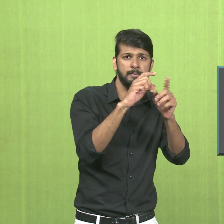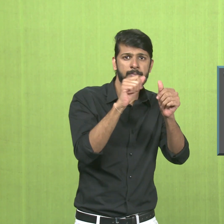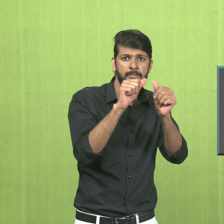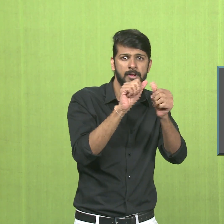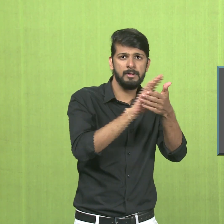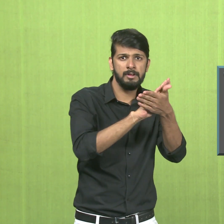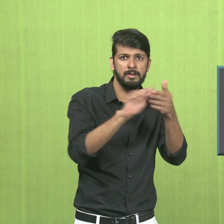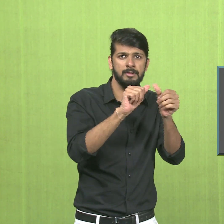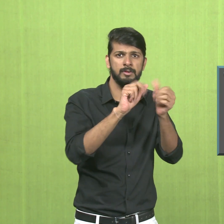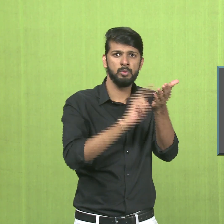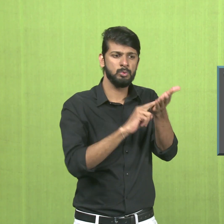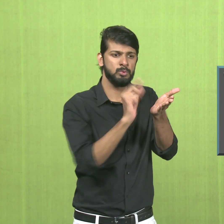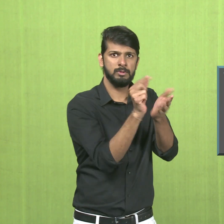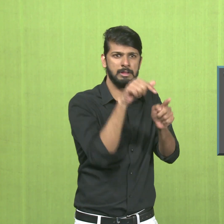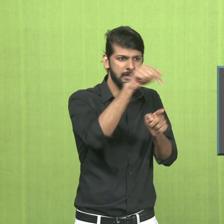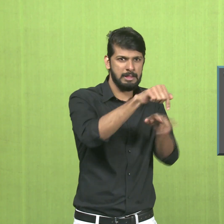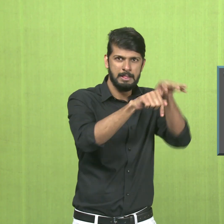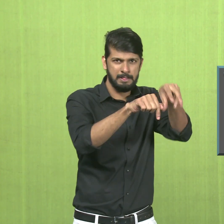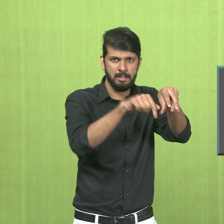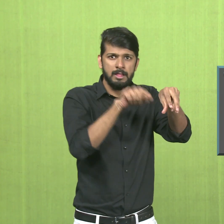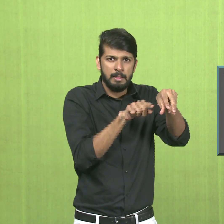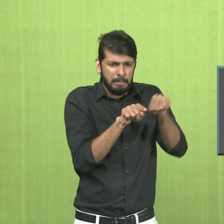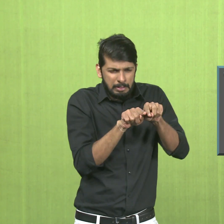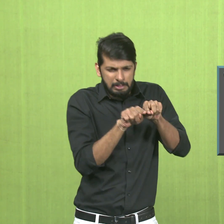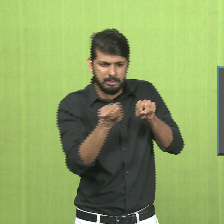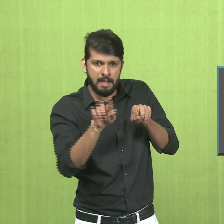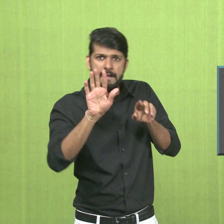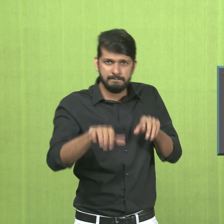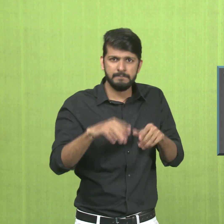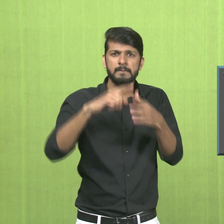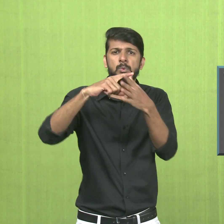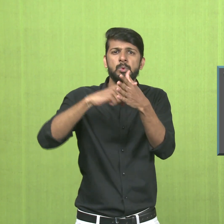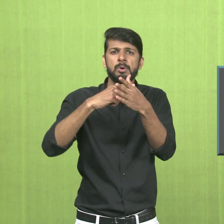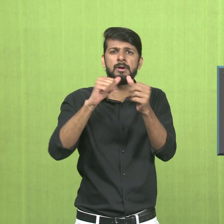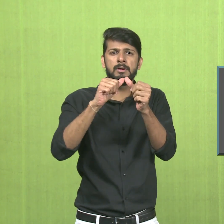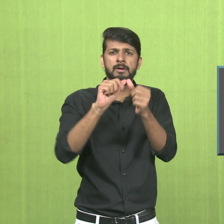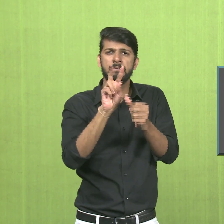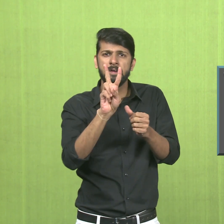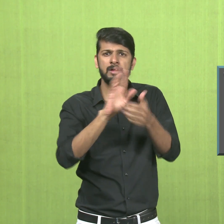specifically two areas which are known as Dahanu and the other area is Jawahar.